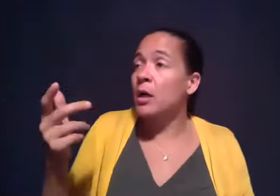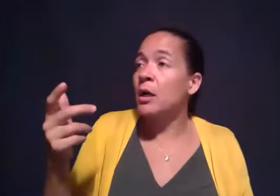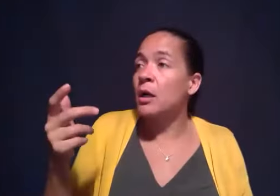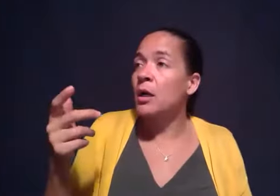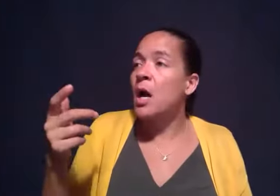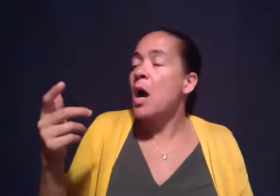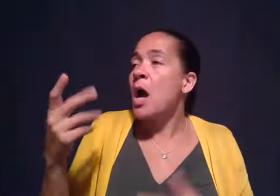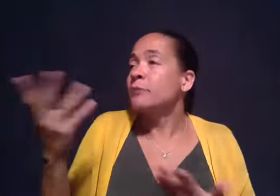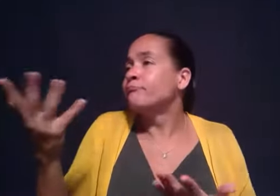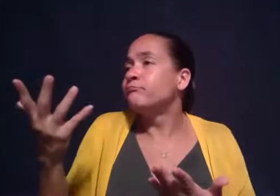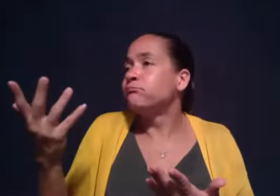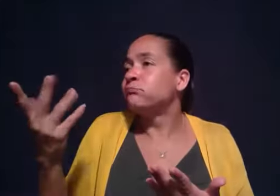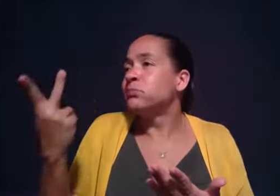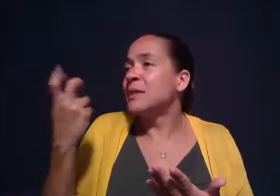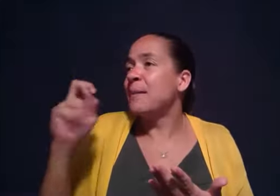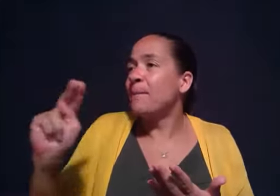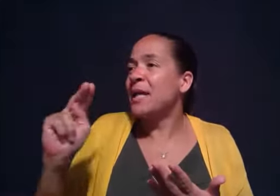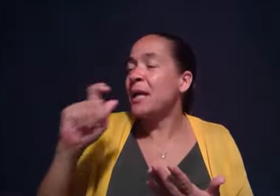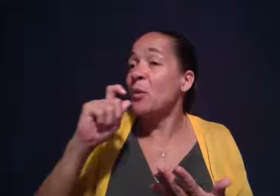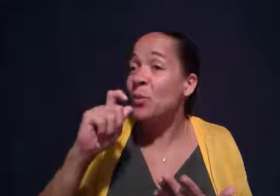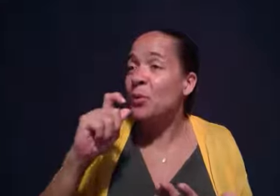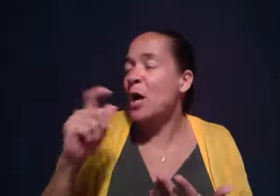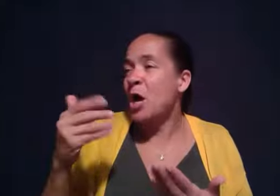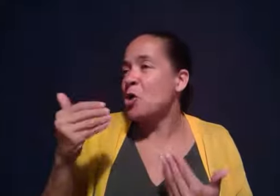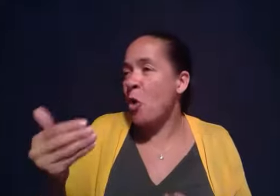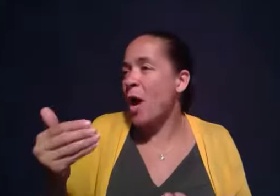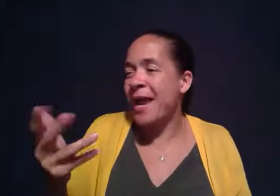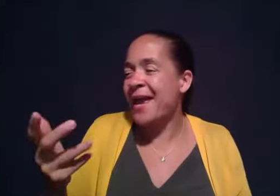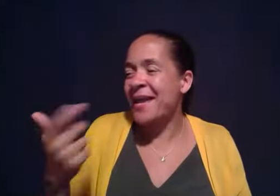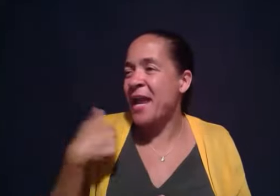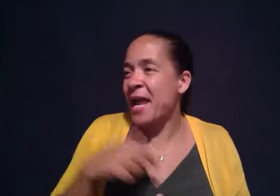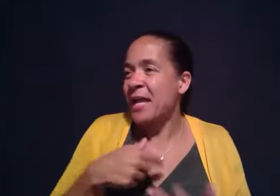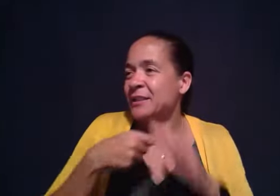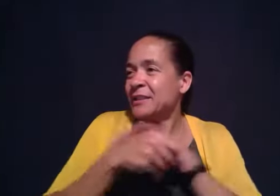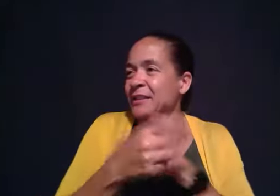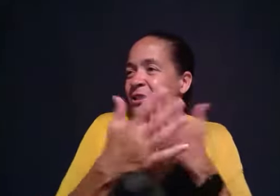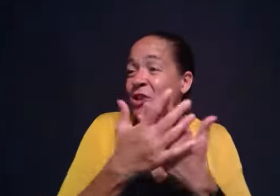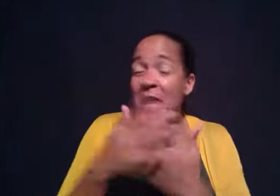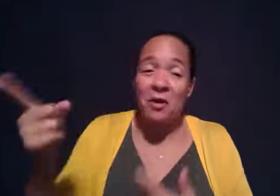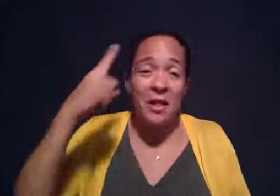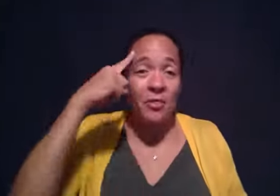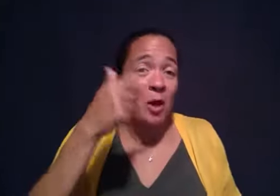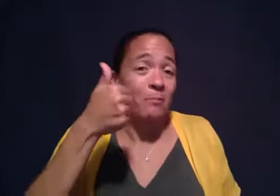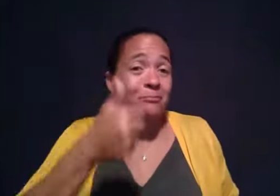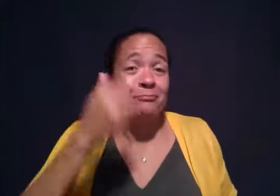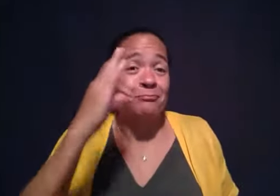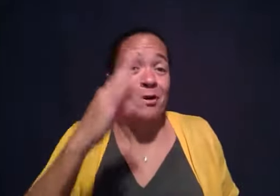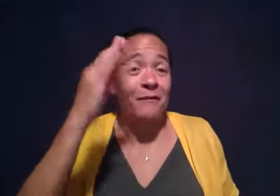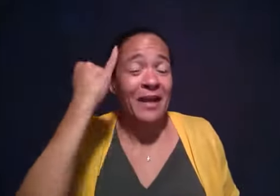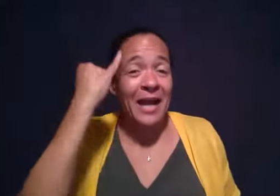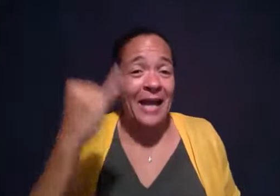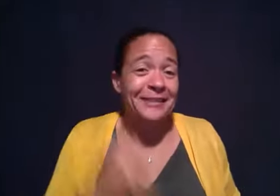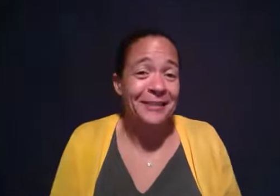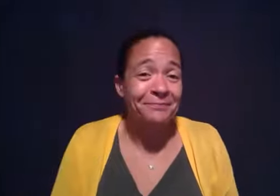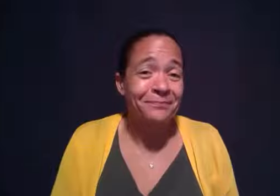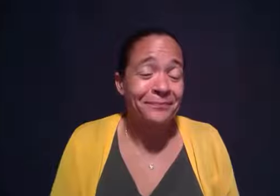And he thought that was a great idea. I was his most agreeable customer that night. And he locked